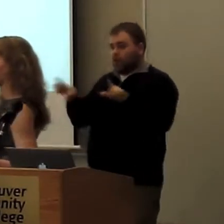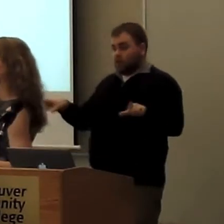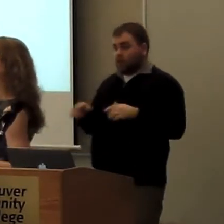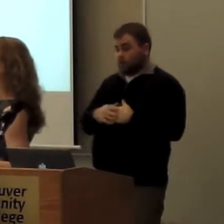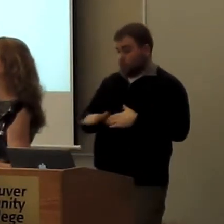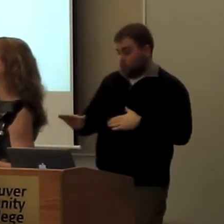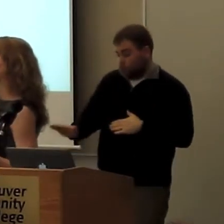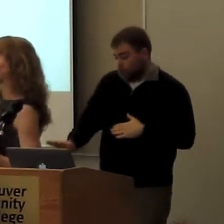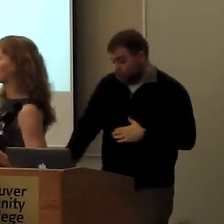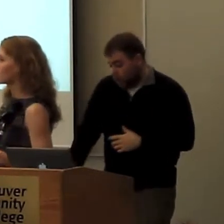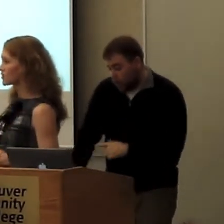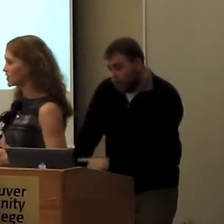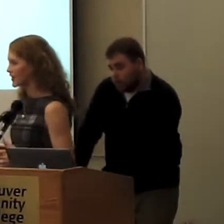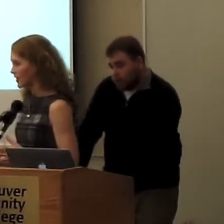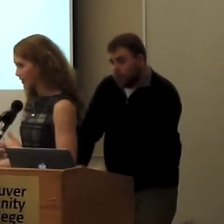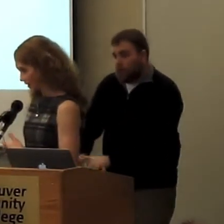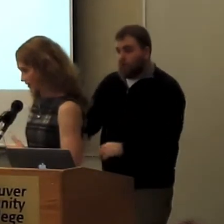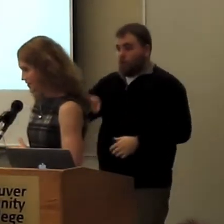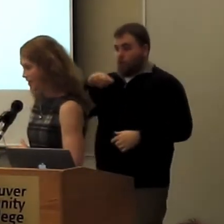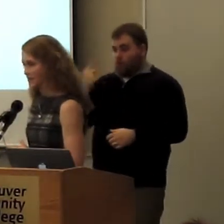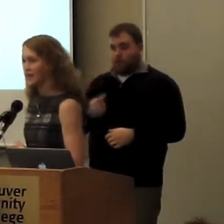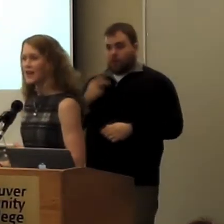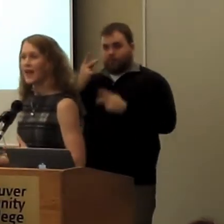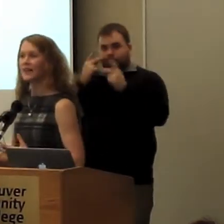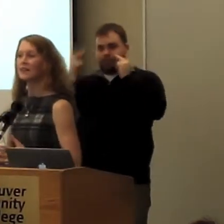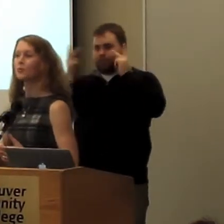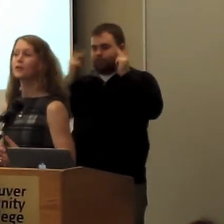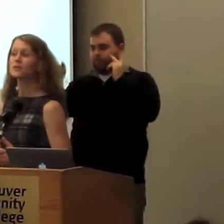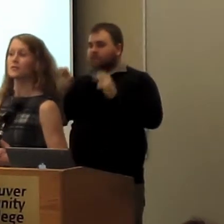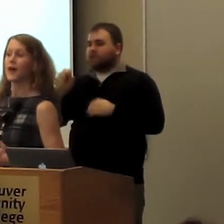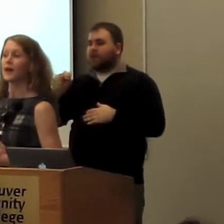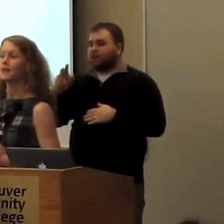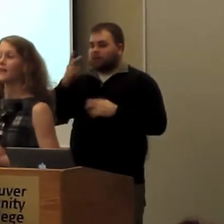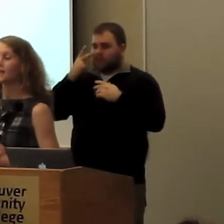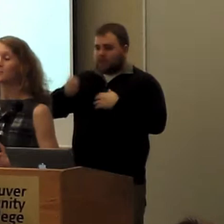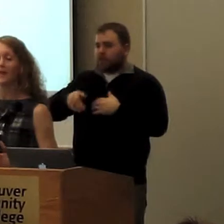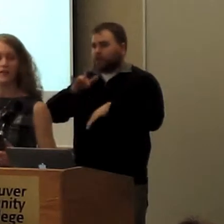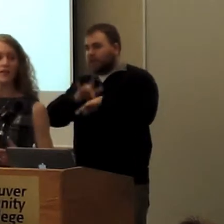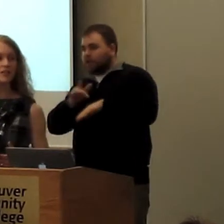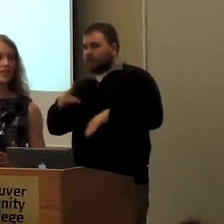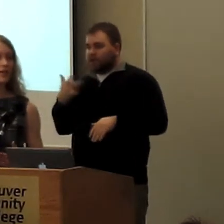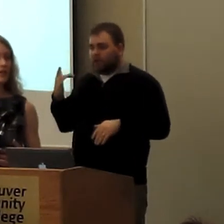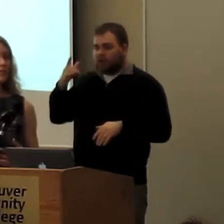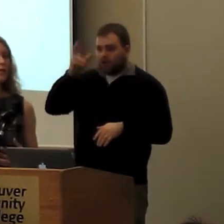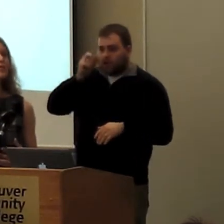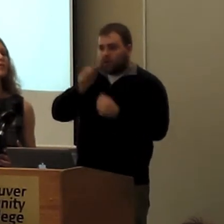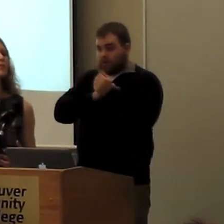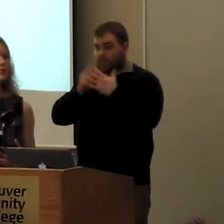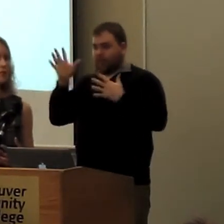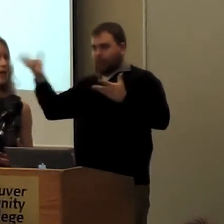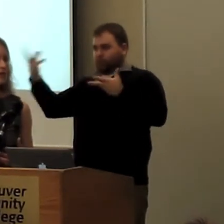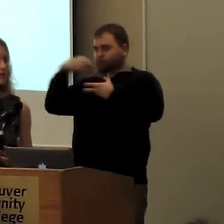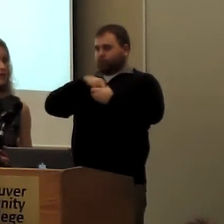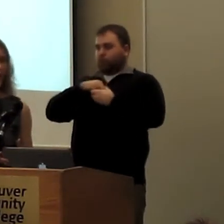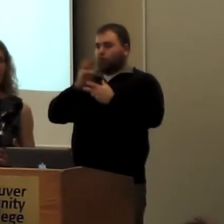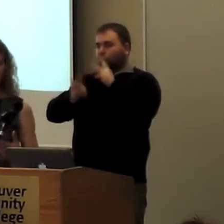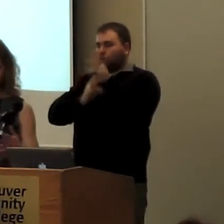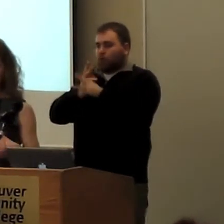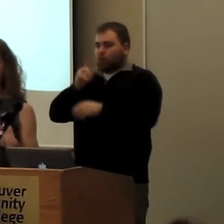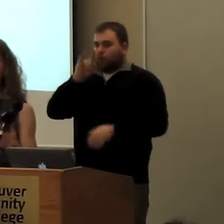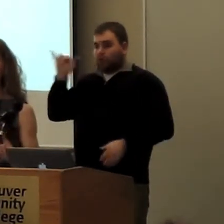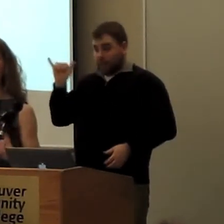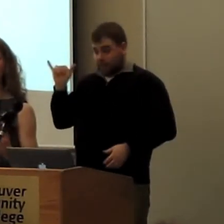to the child in terms of what he or she can sense. And the importance of that is based largely on the emotional response